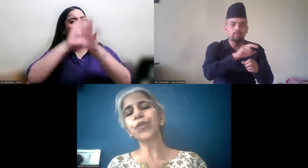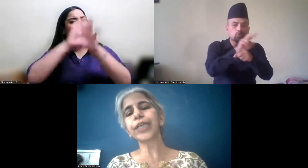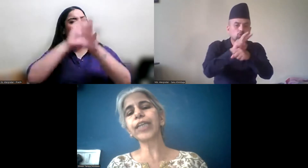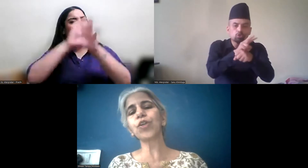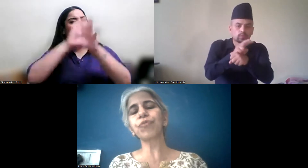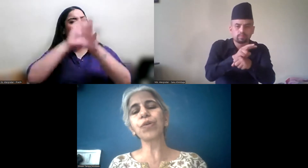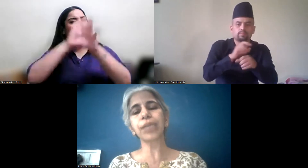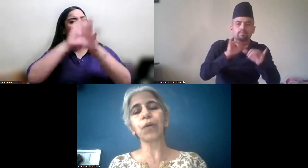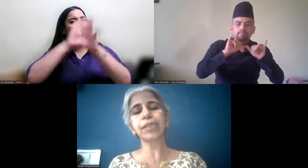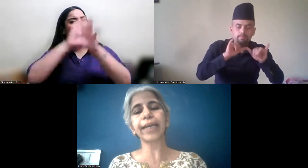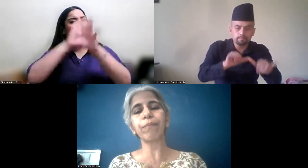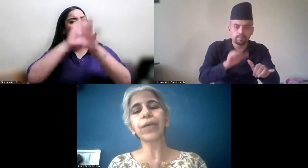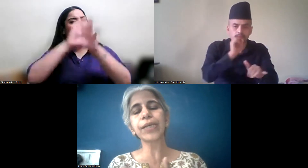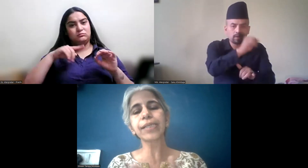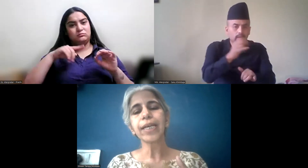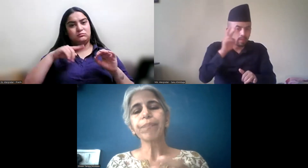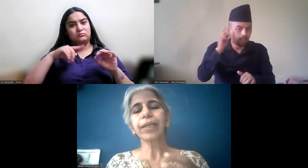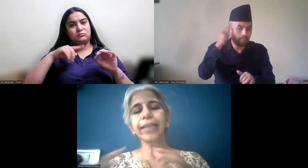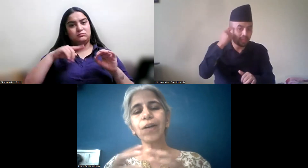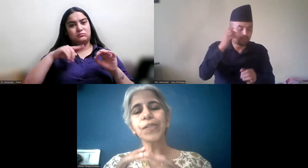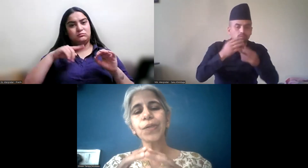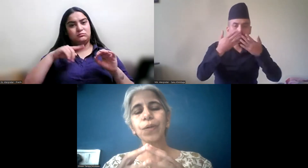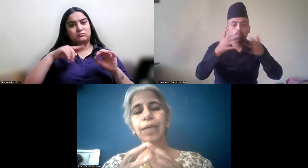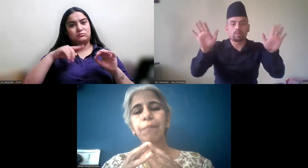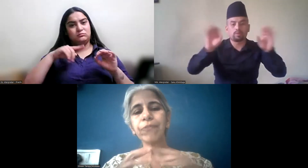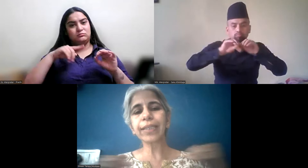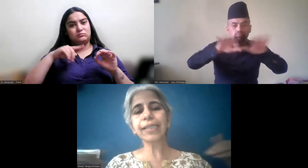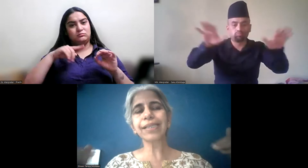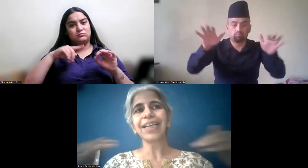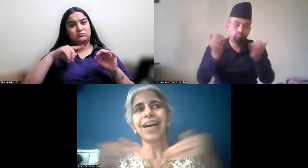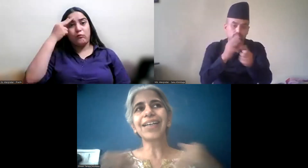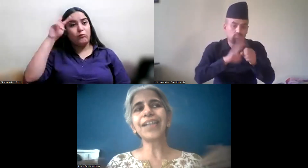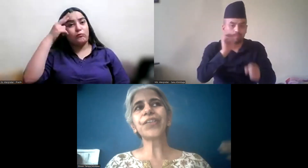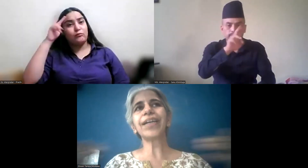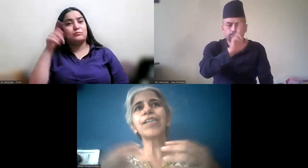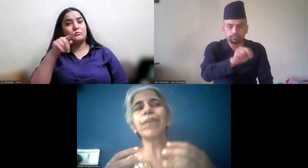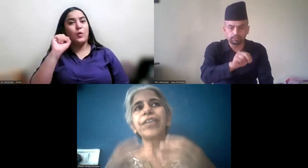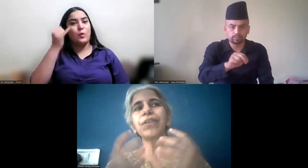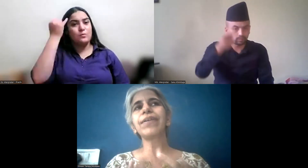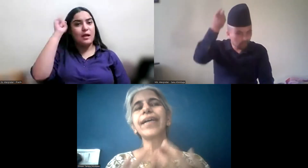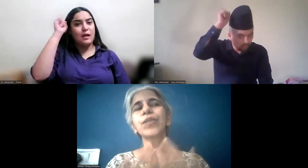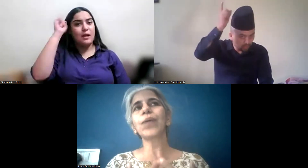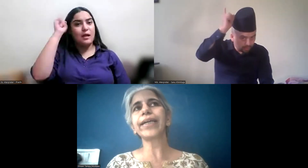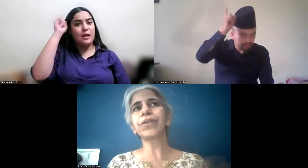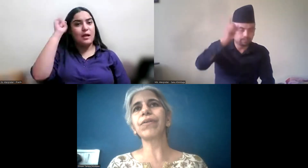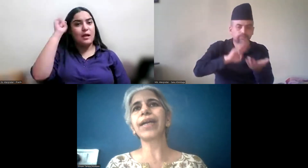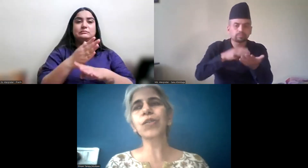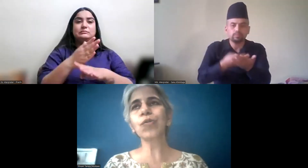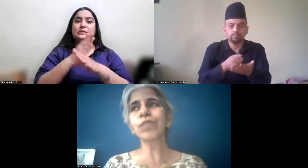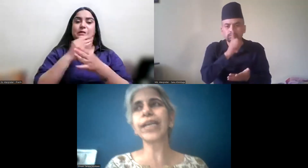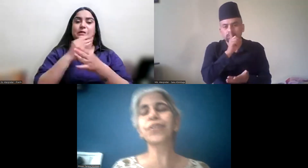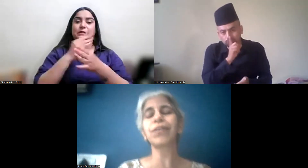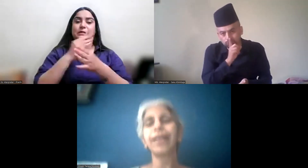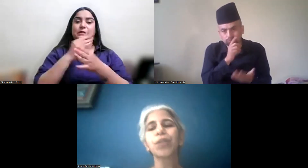able to share those views outside, because they also come with this. Our culture has made children as quiet children. Our